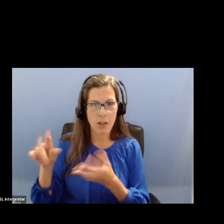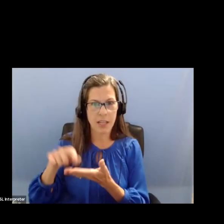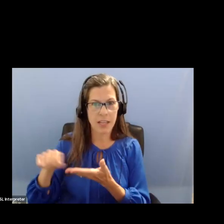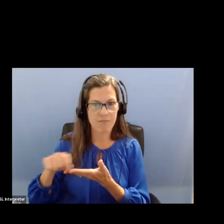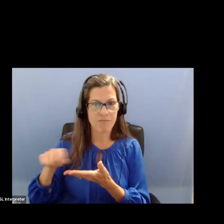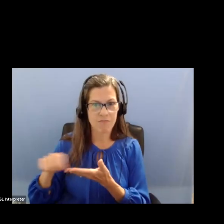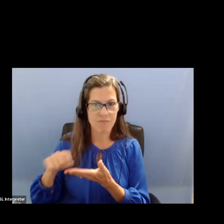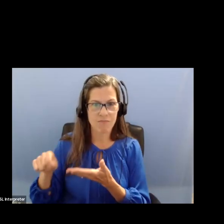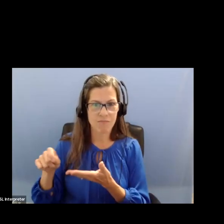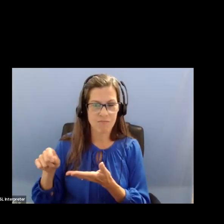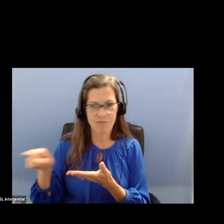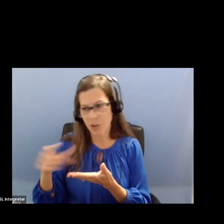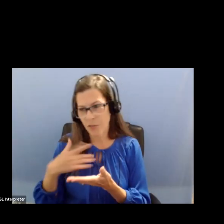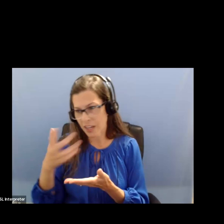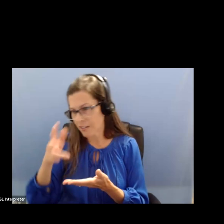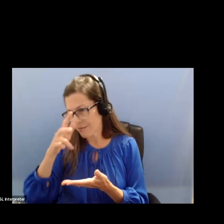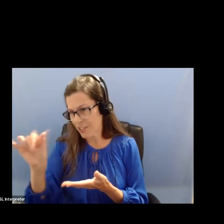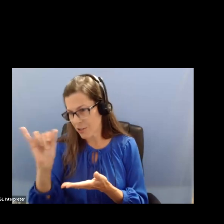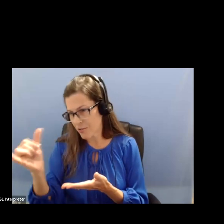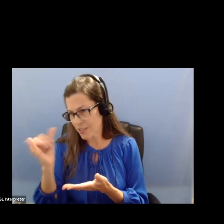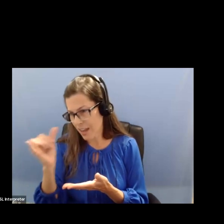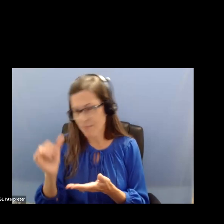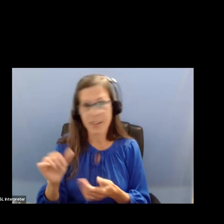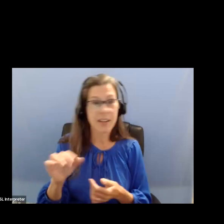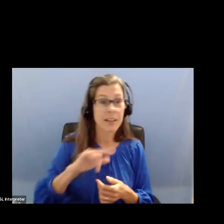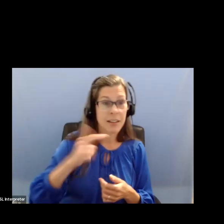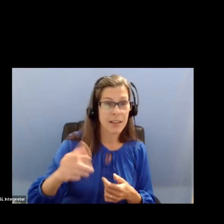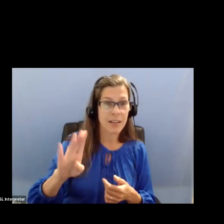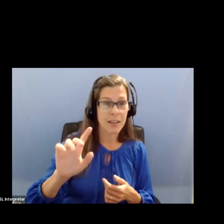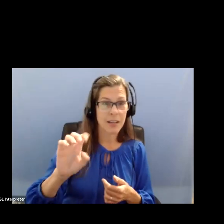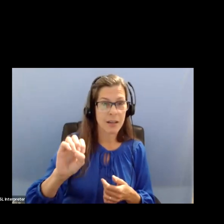fabulous. Betsy, how about you?